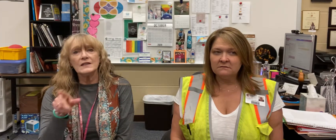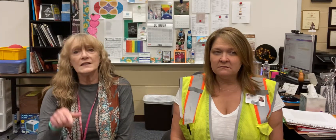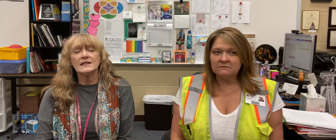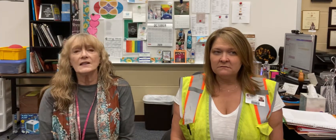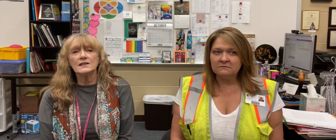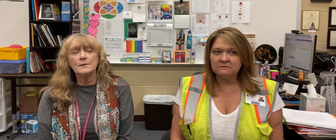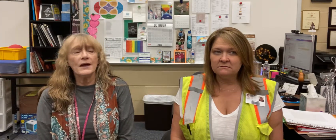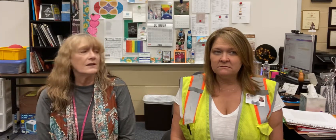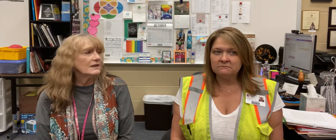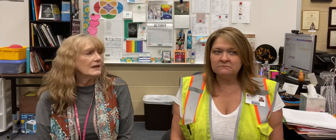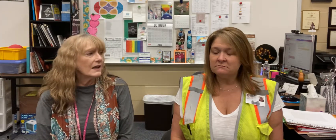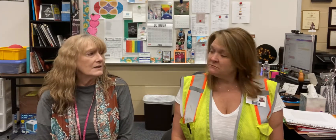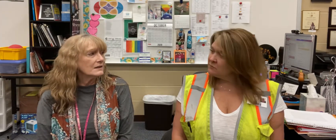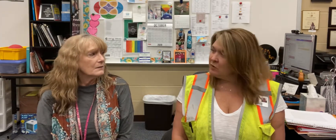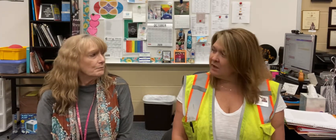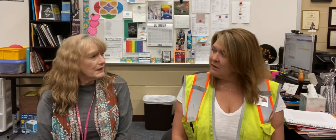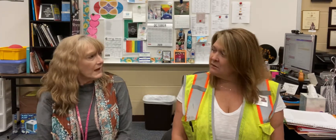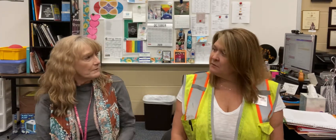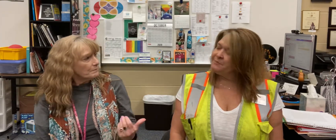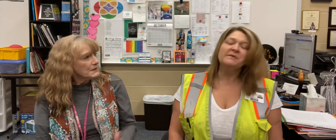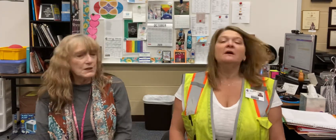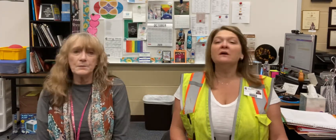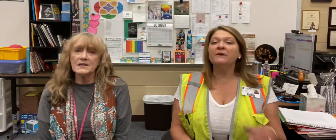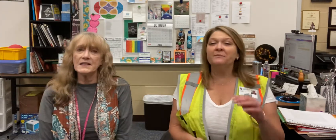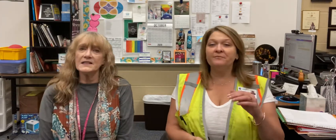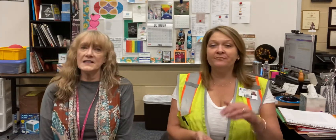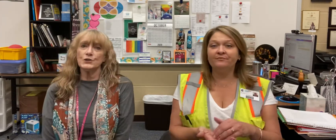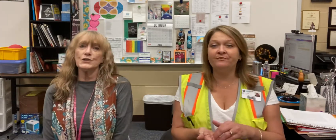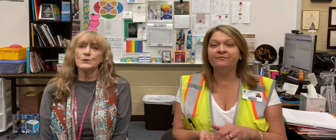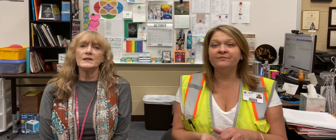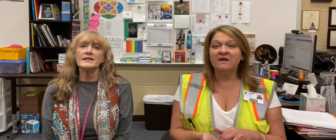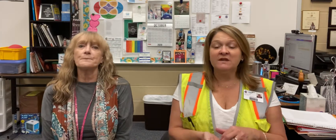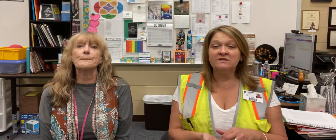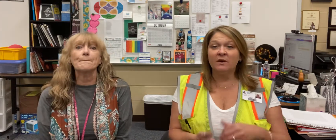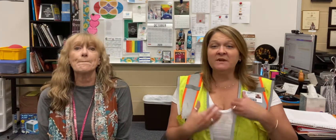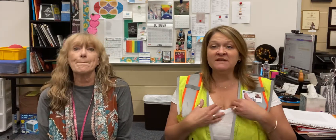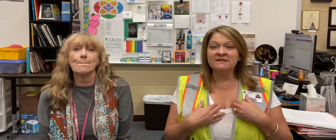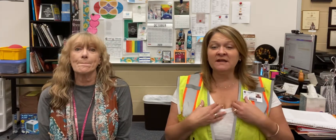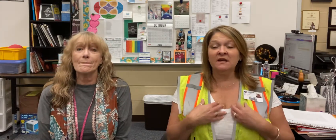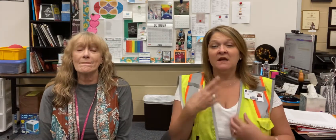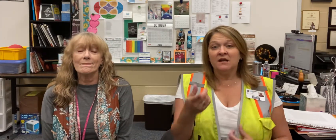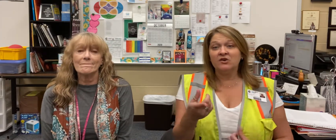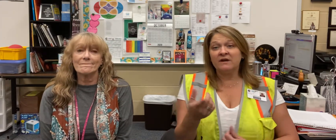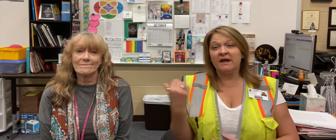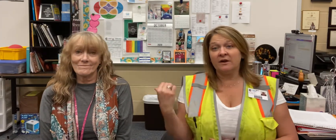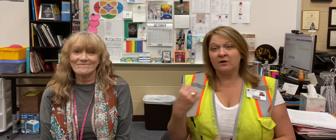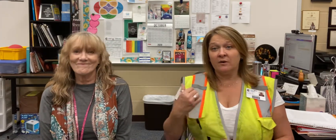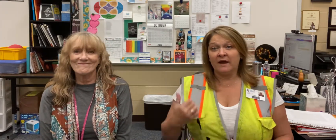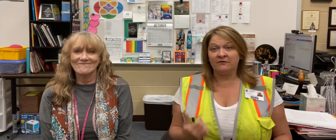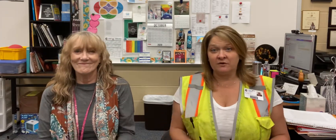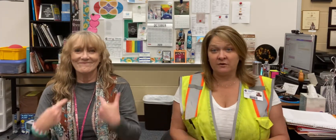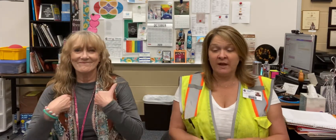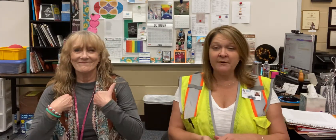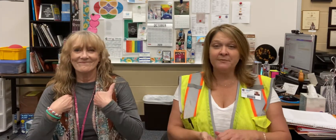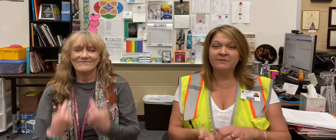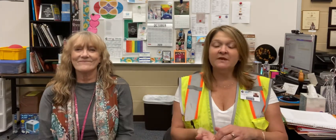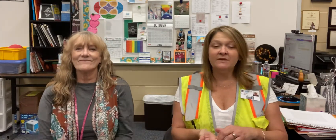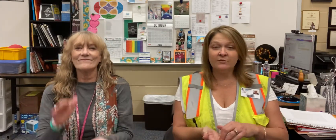to tell us about at the end. Okay. But yeah, Miss Dobie's going to teach it to us. So I'm going to sing and you're going to echo after, okay? Ready?